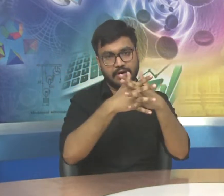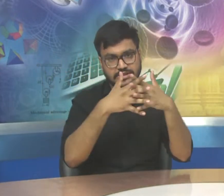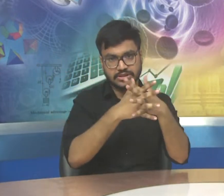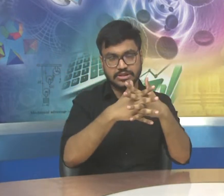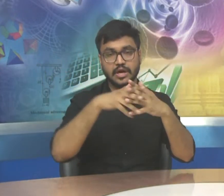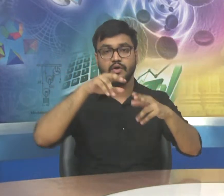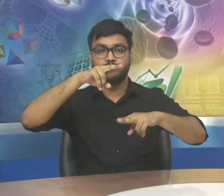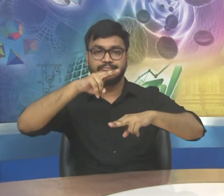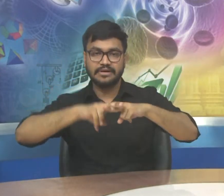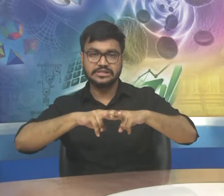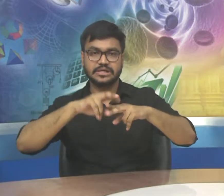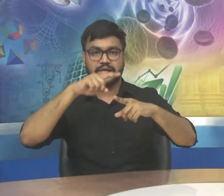Work done